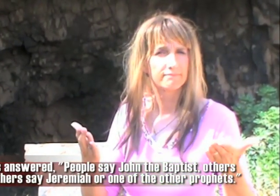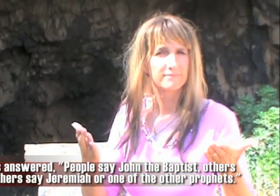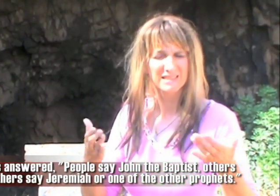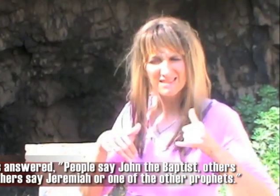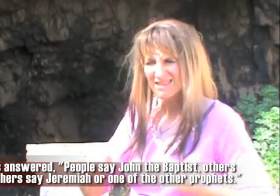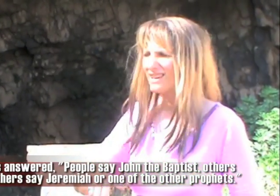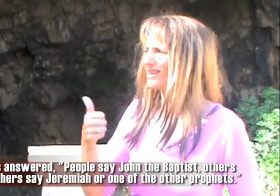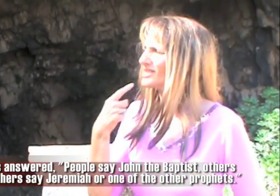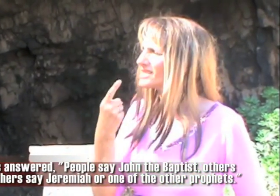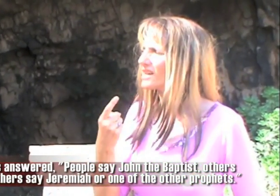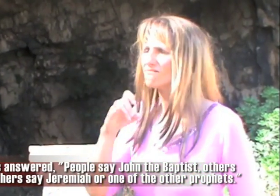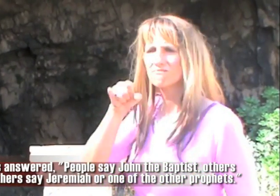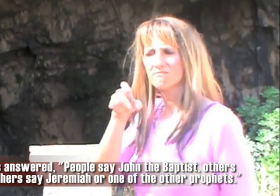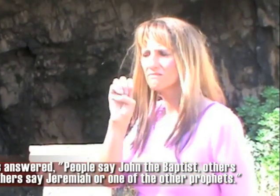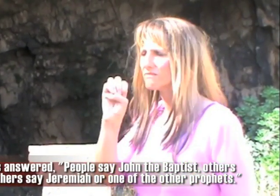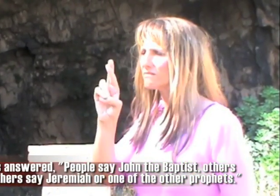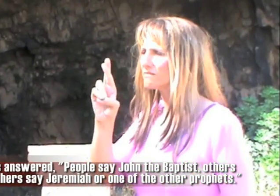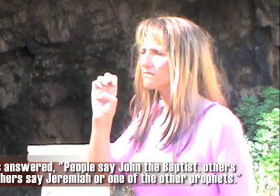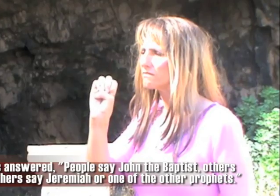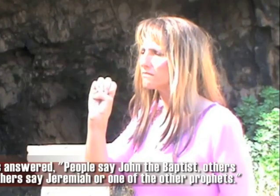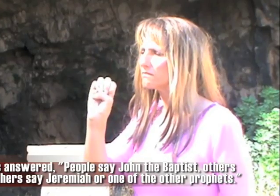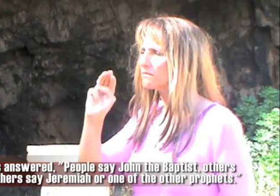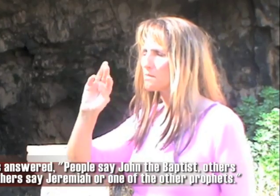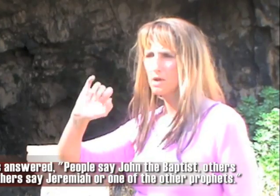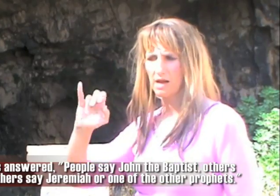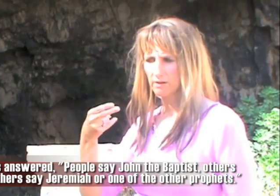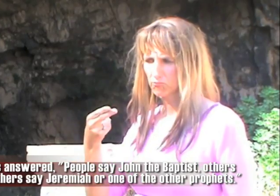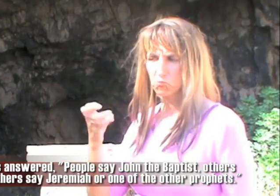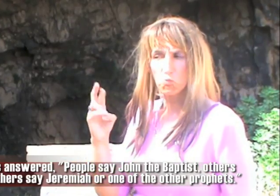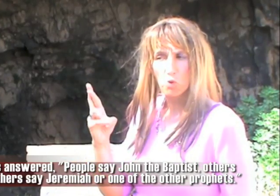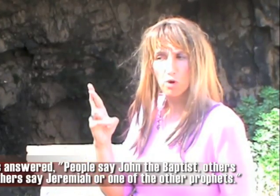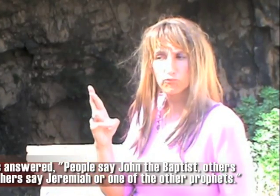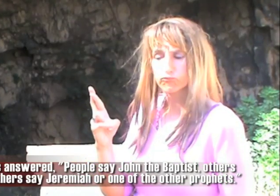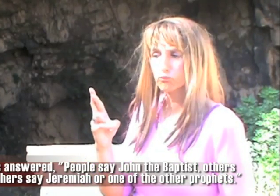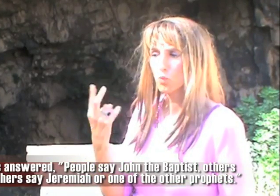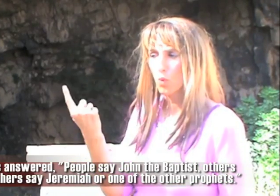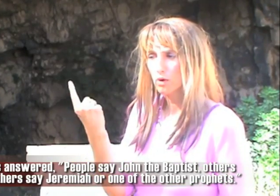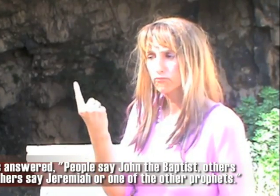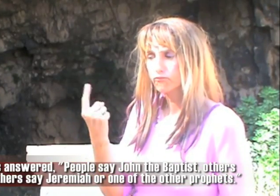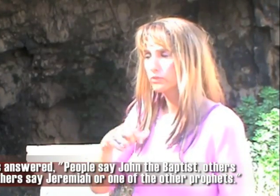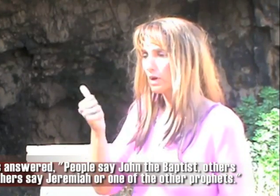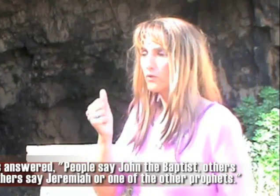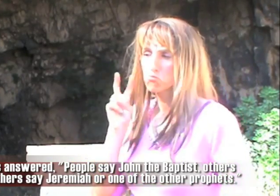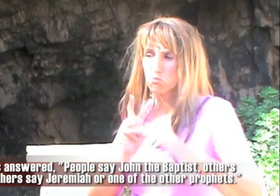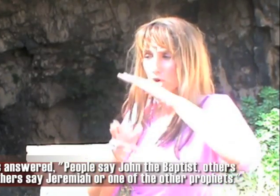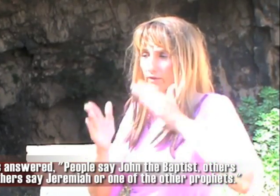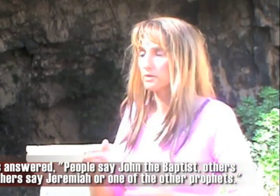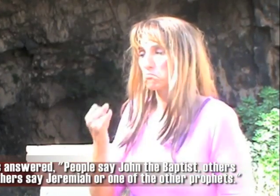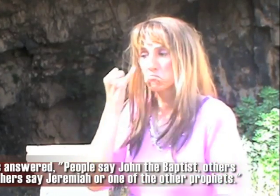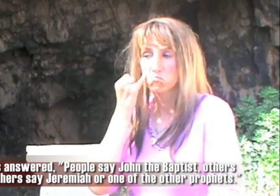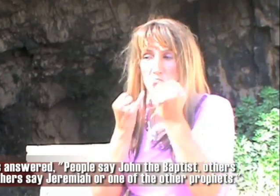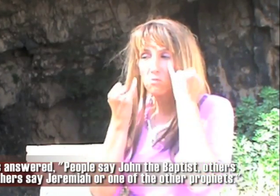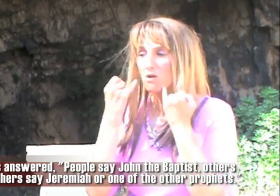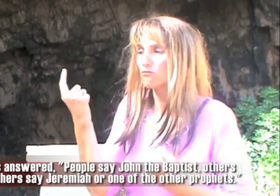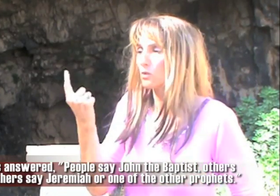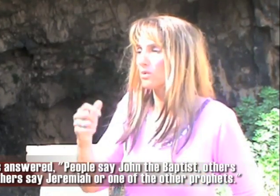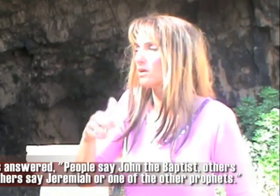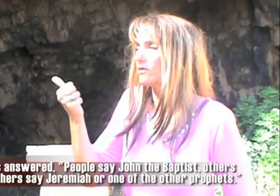Elijah, others say Jeremiah, or one of the other prophets."